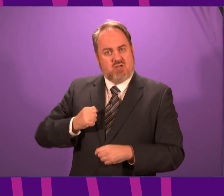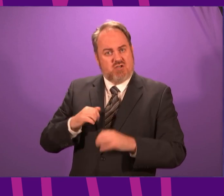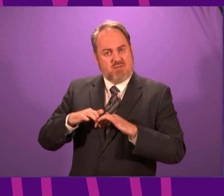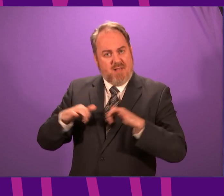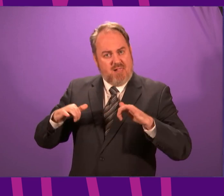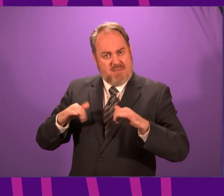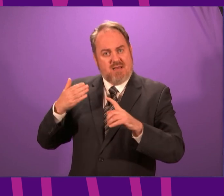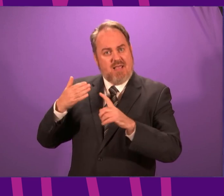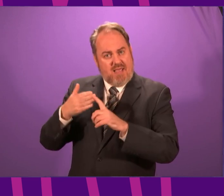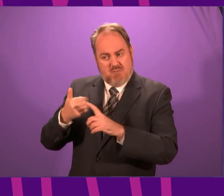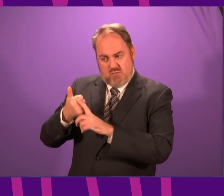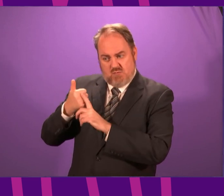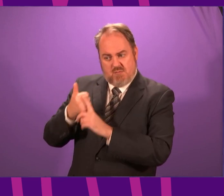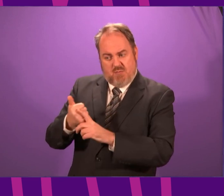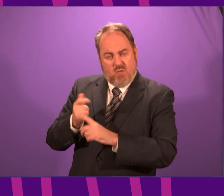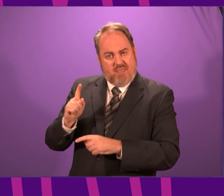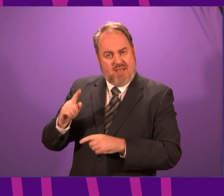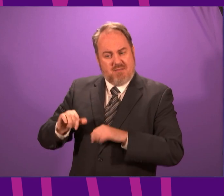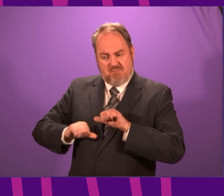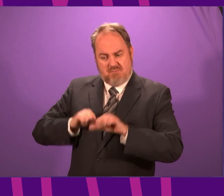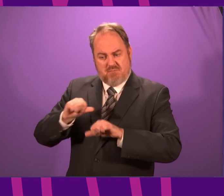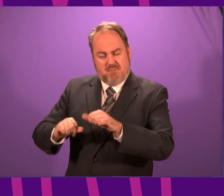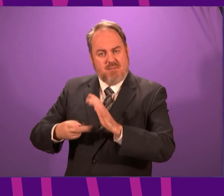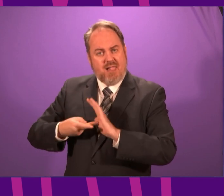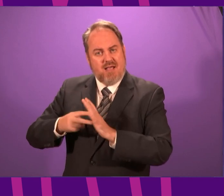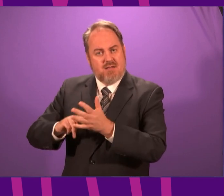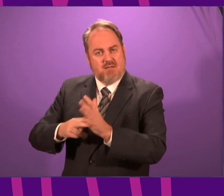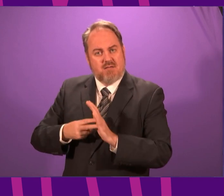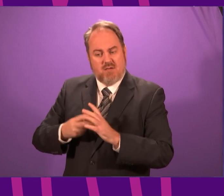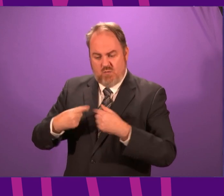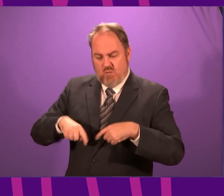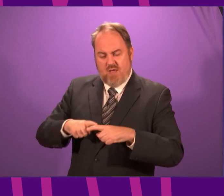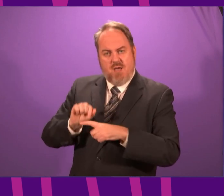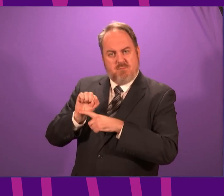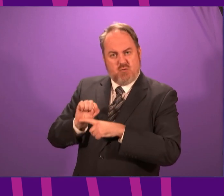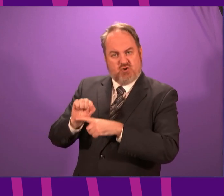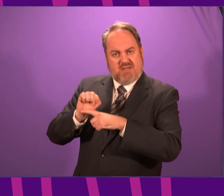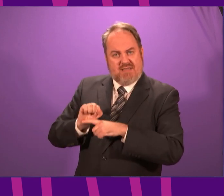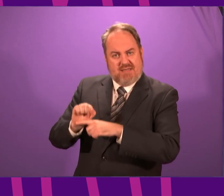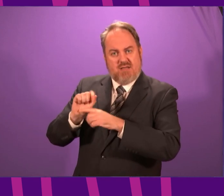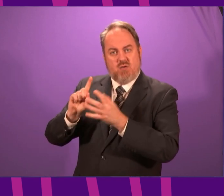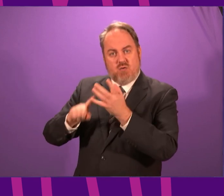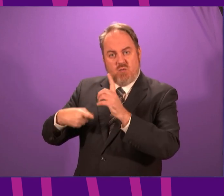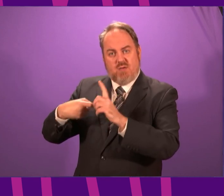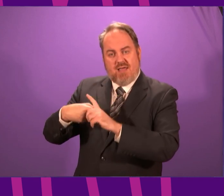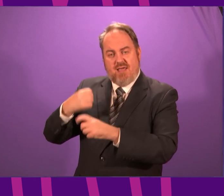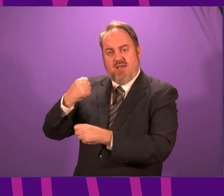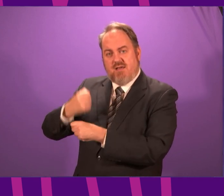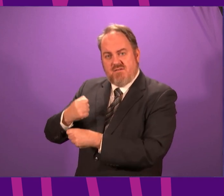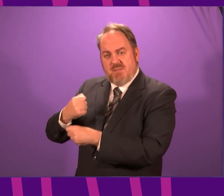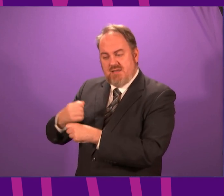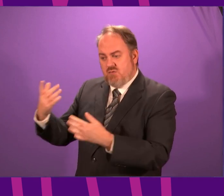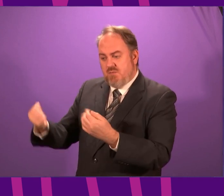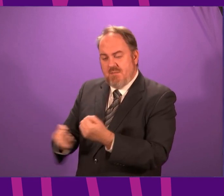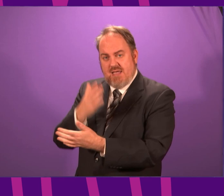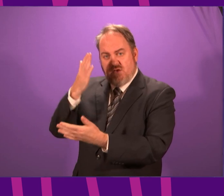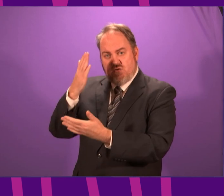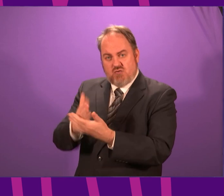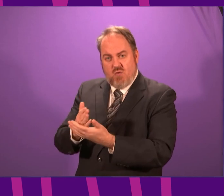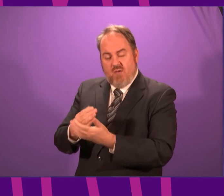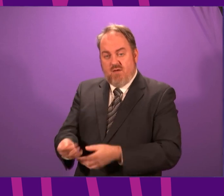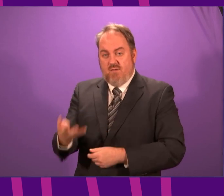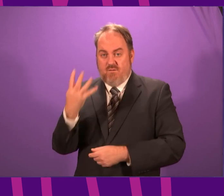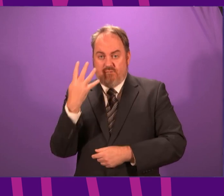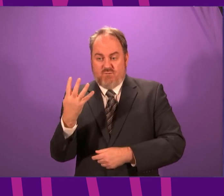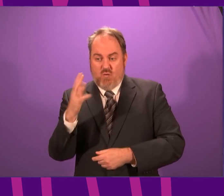this Scottish First Minister. The Scottish Government are continuing to press the UK Government to ensure that that sufficient four-nation